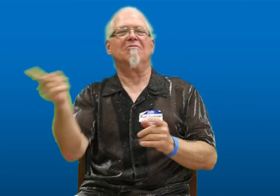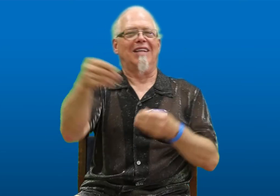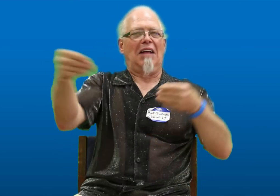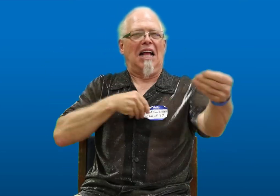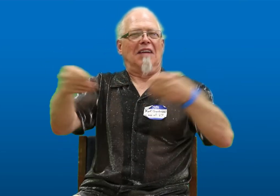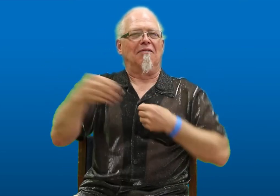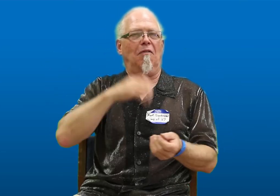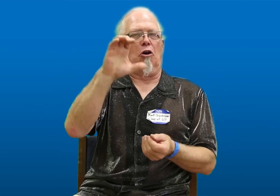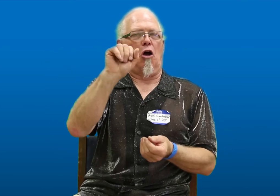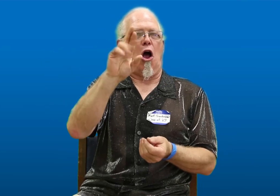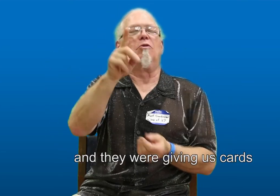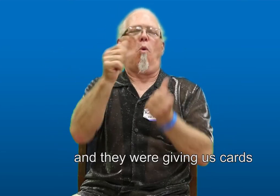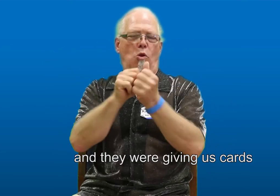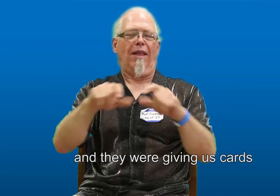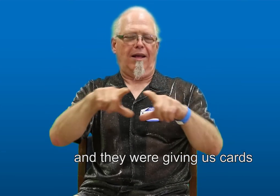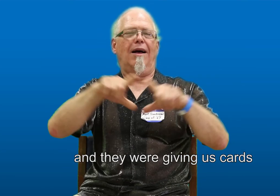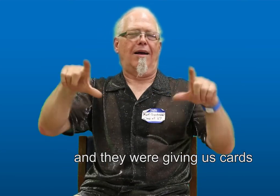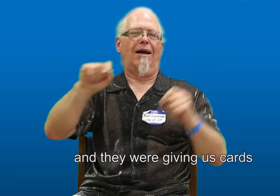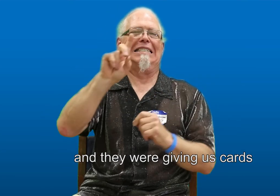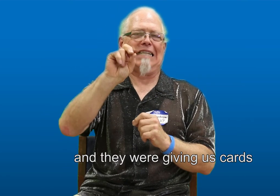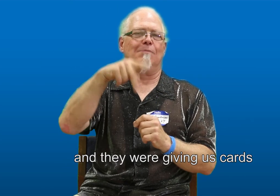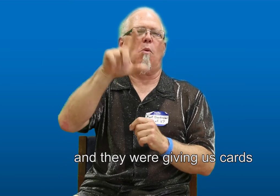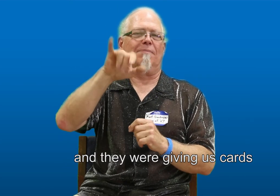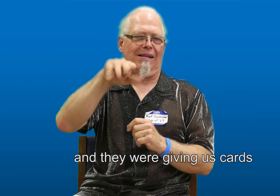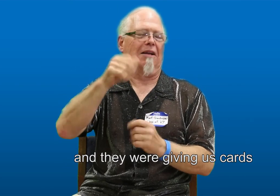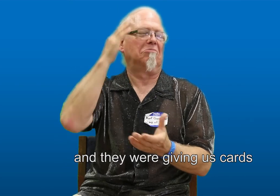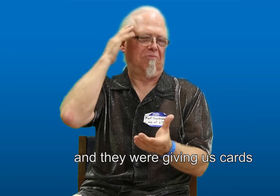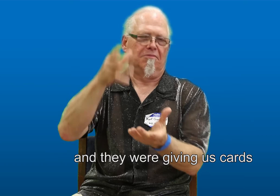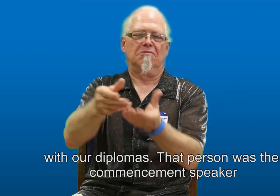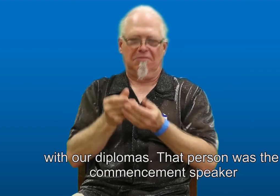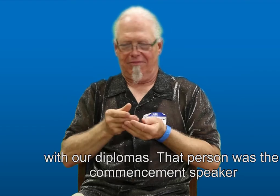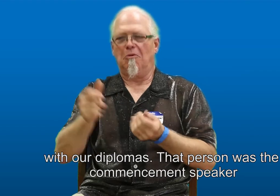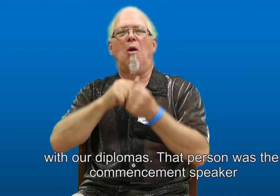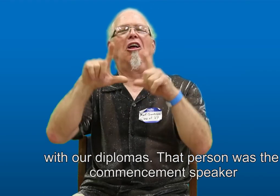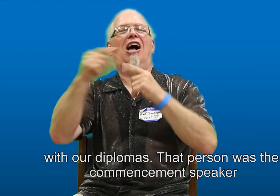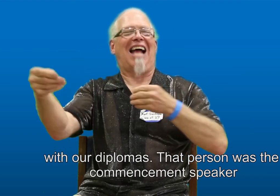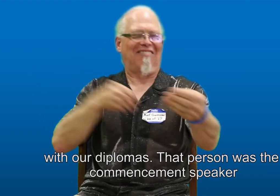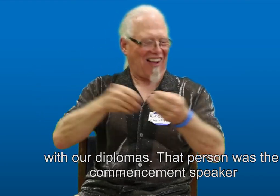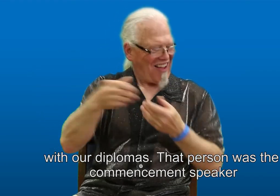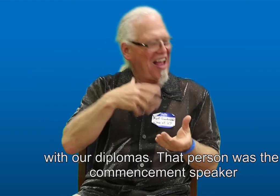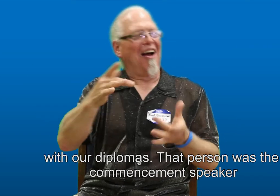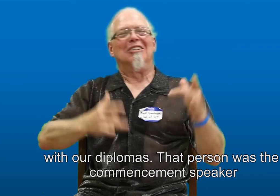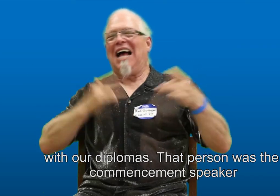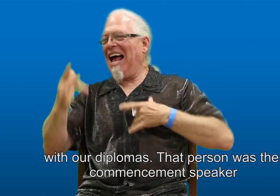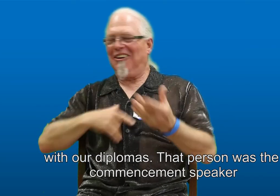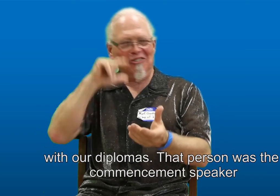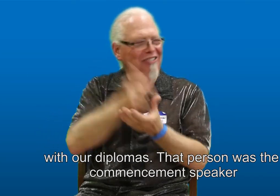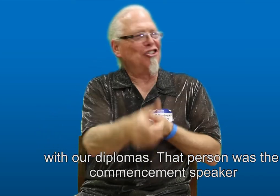College. And so they were giving us cards, with diploma. That person was the